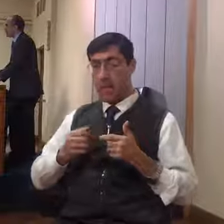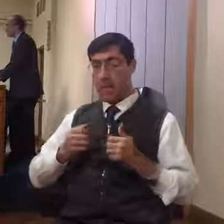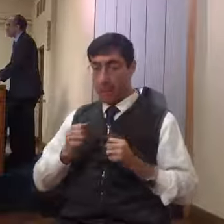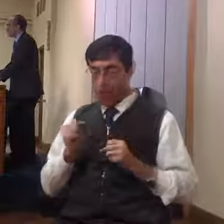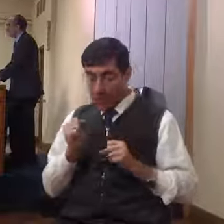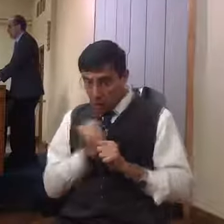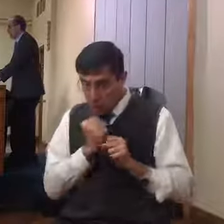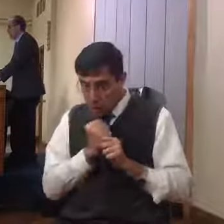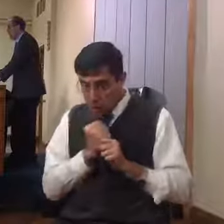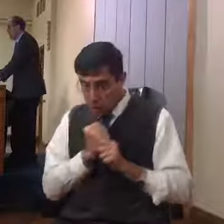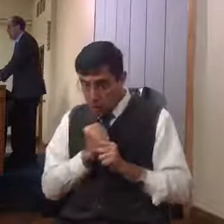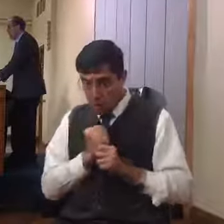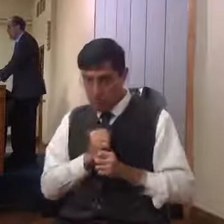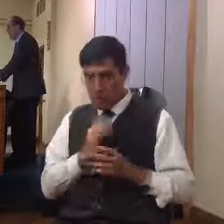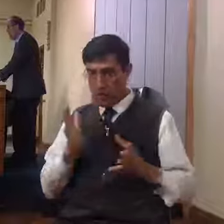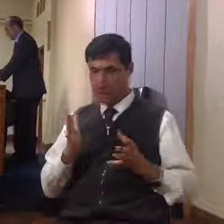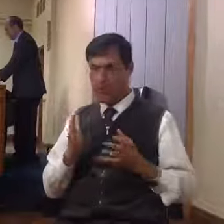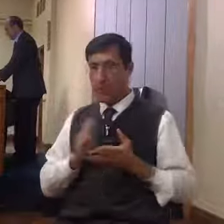1 Corinthians 6:19 and